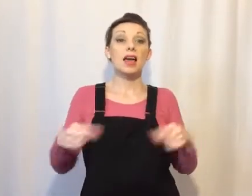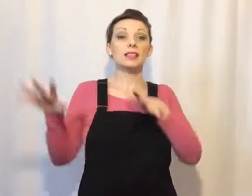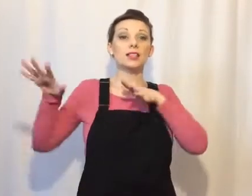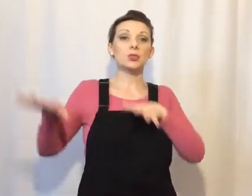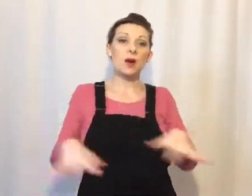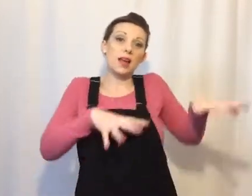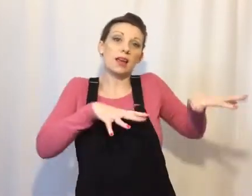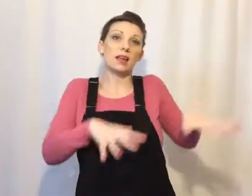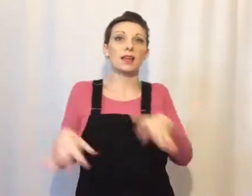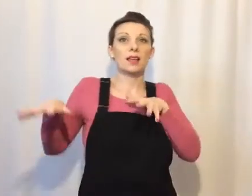Let's sway.